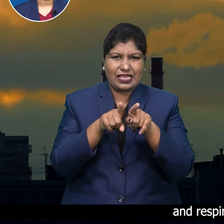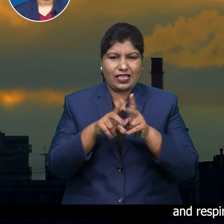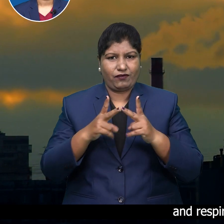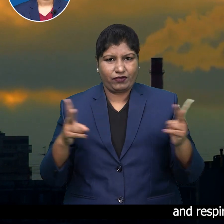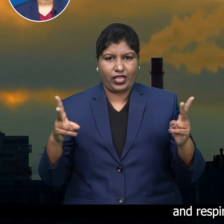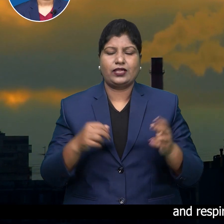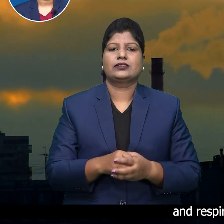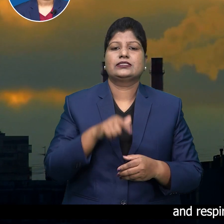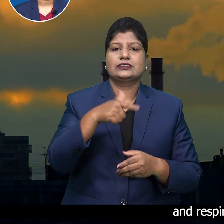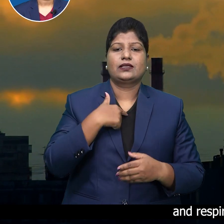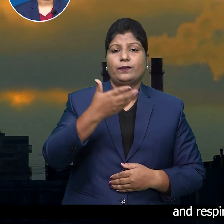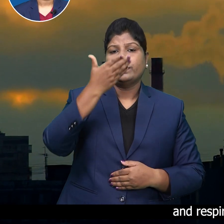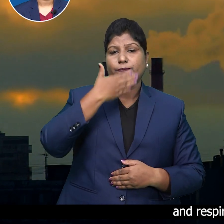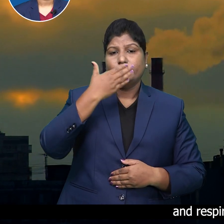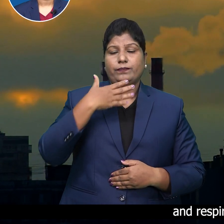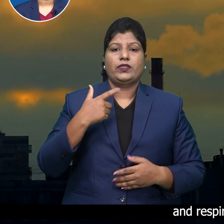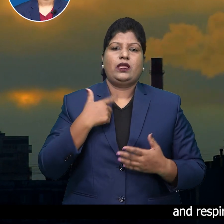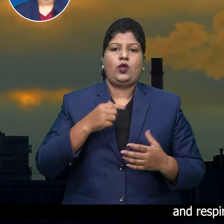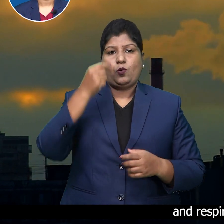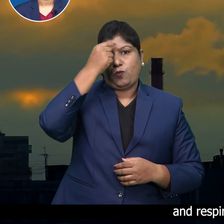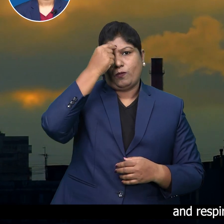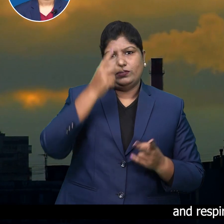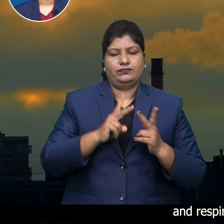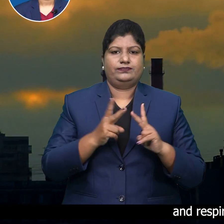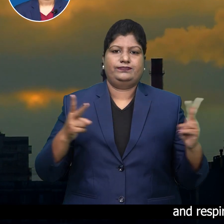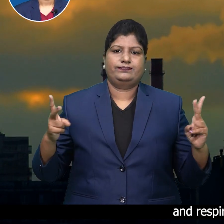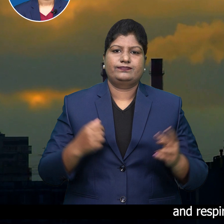and respiratory problems.